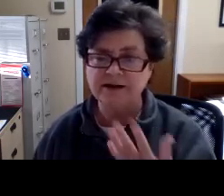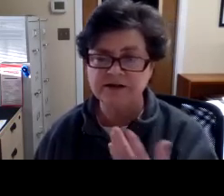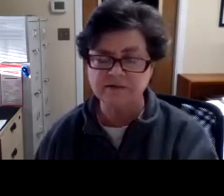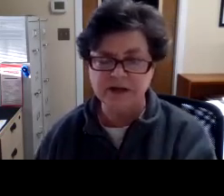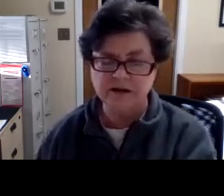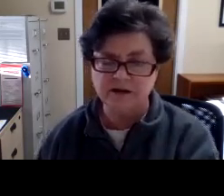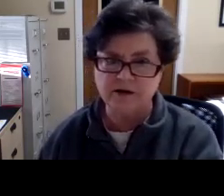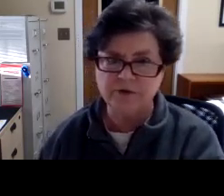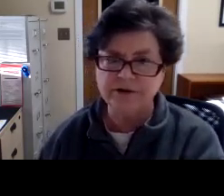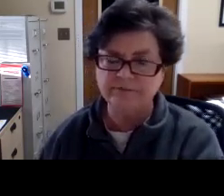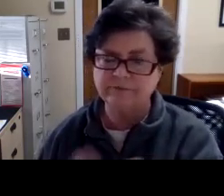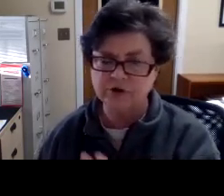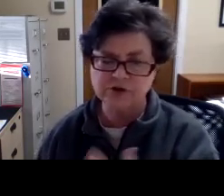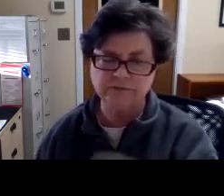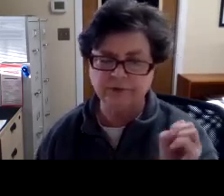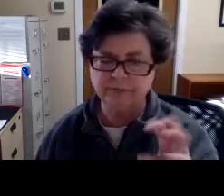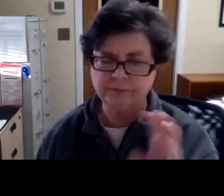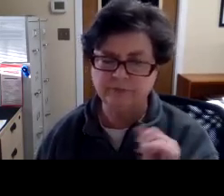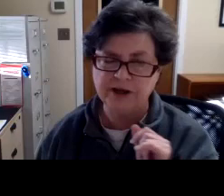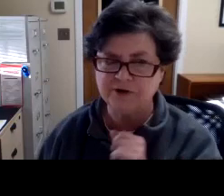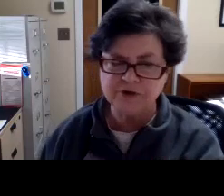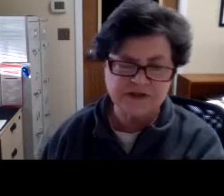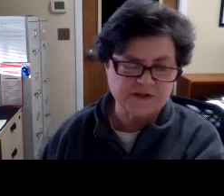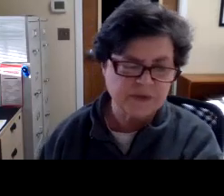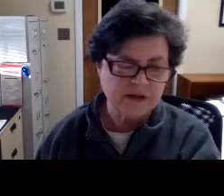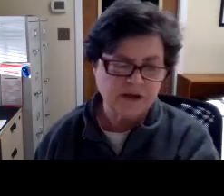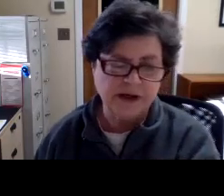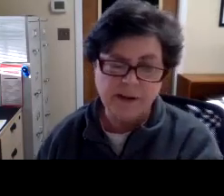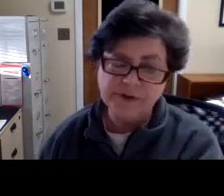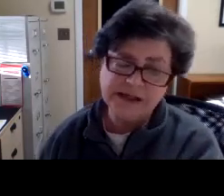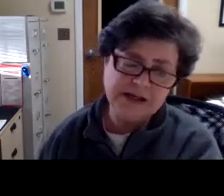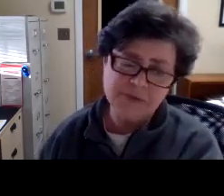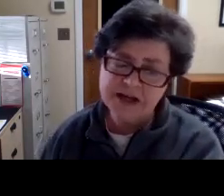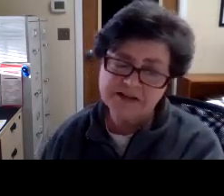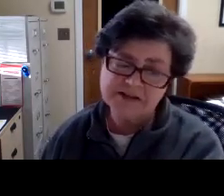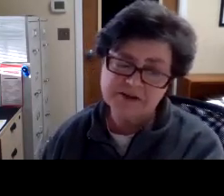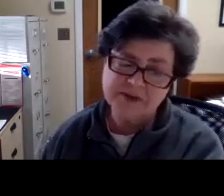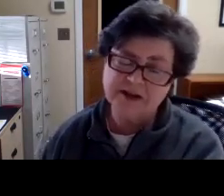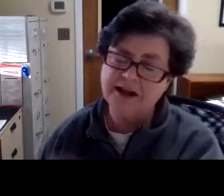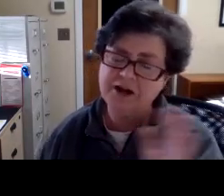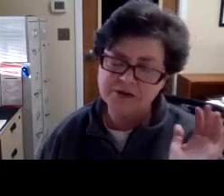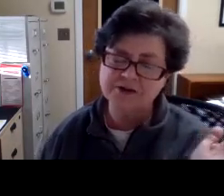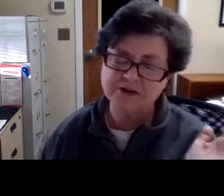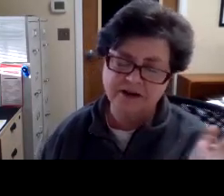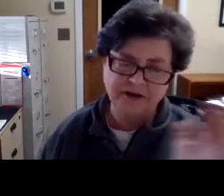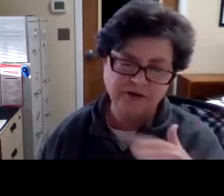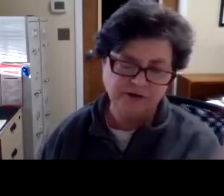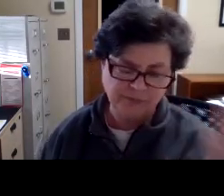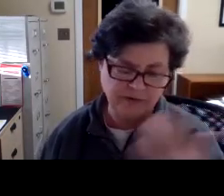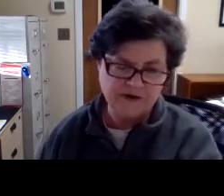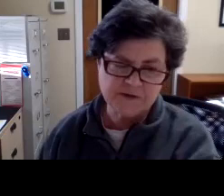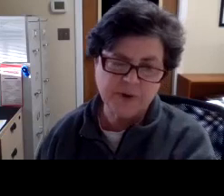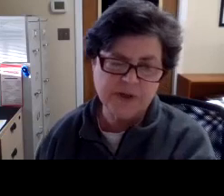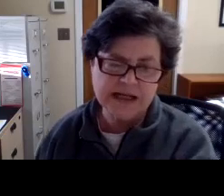care. I did submit a written version with page references. Please, we need a system, and I know it's under